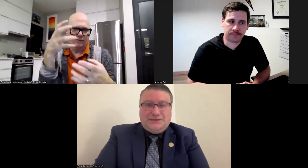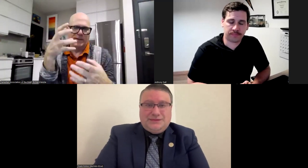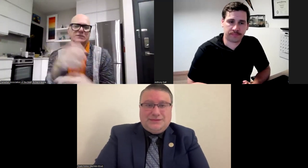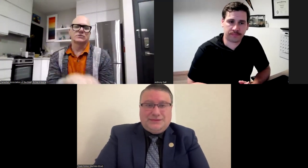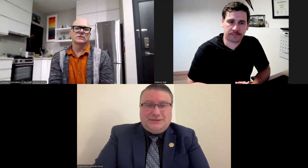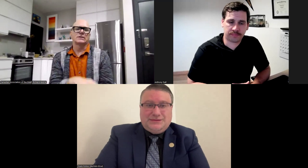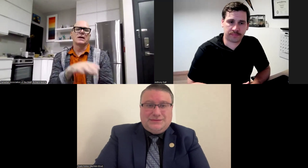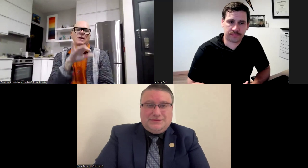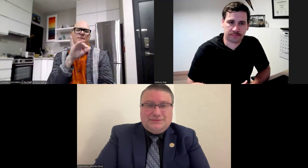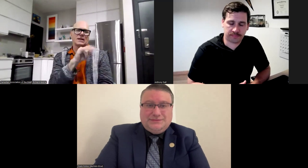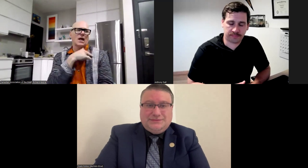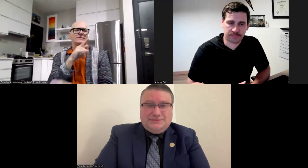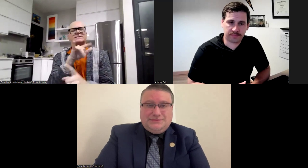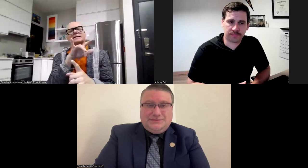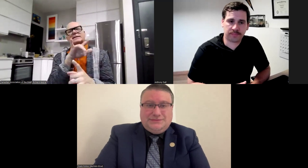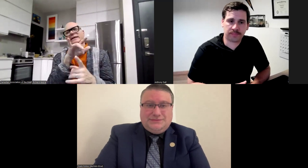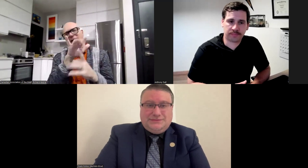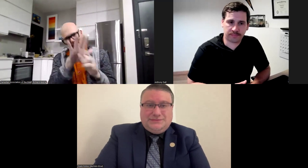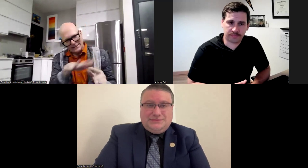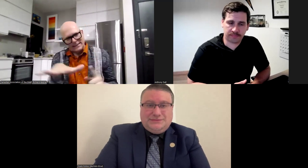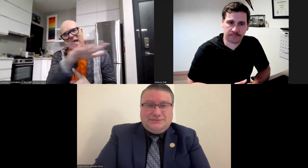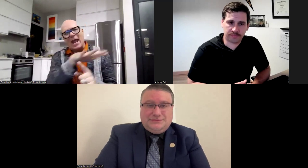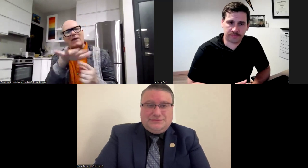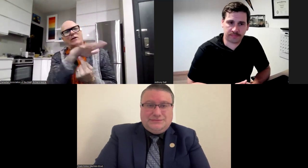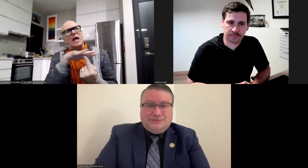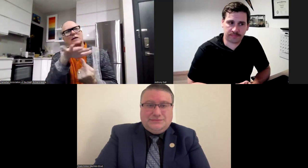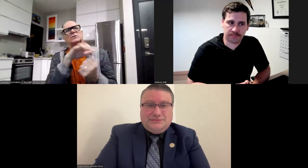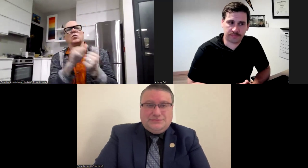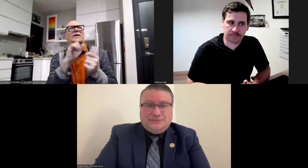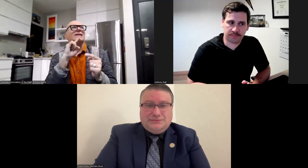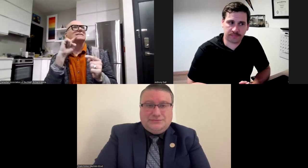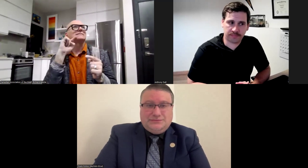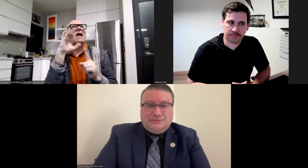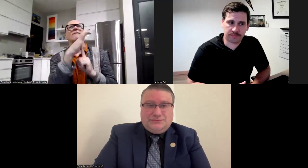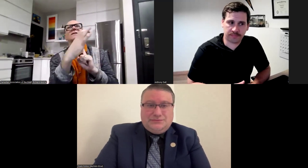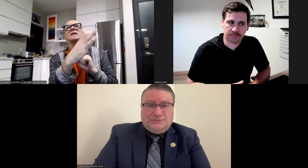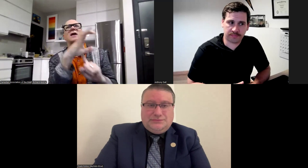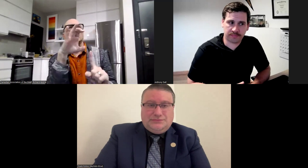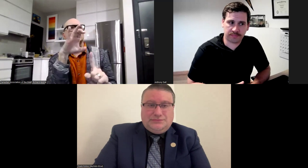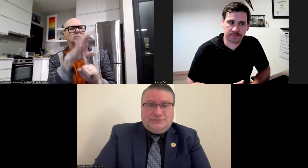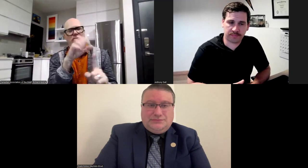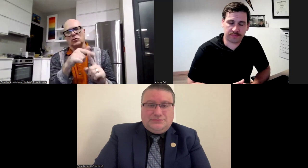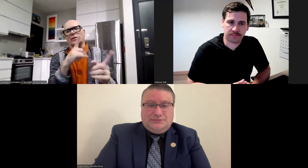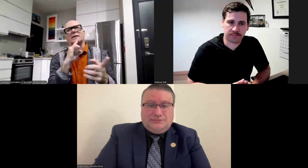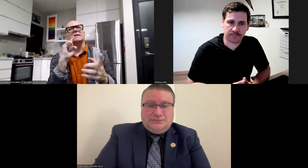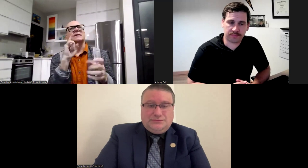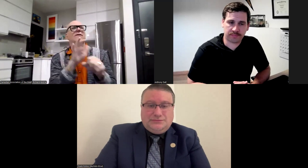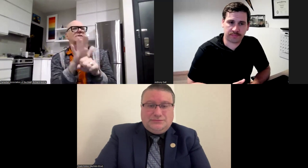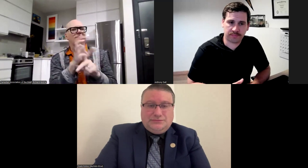it's available, find information, get information that way. It is the environment where there are other individuals